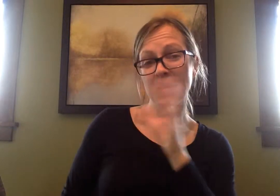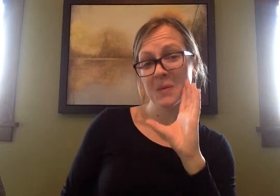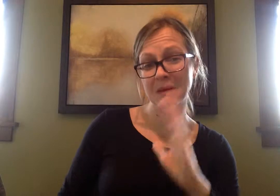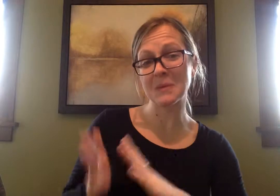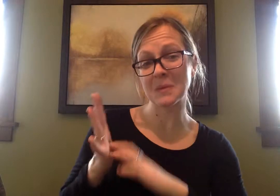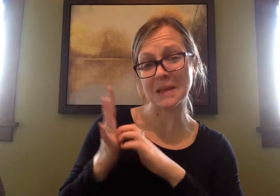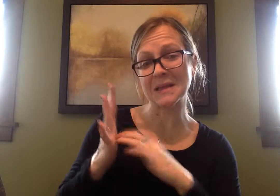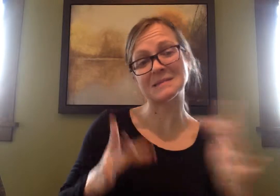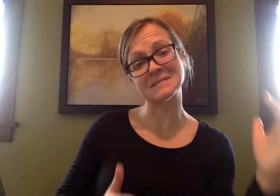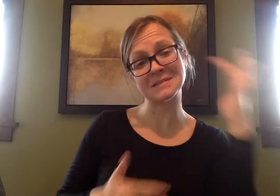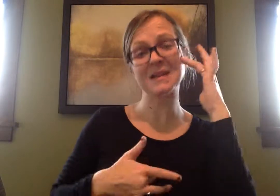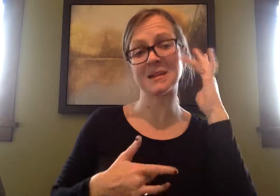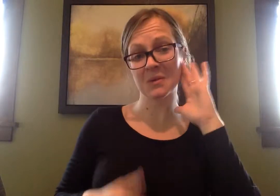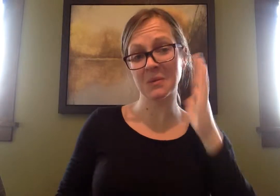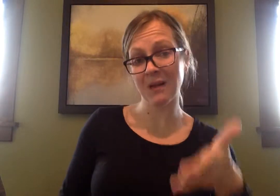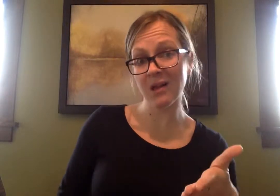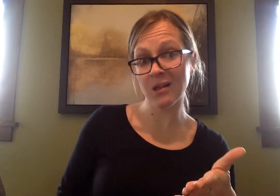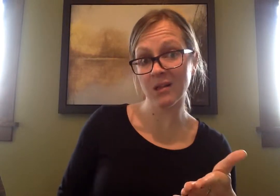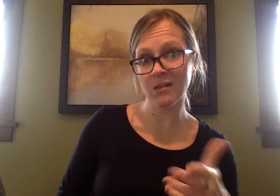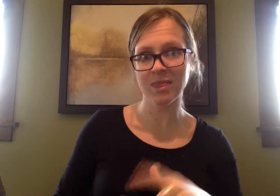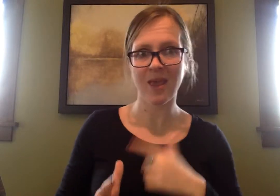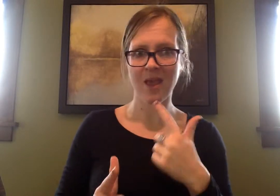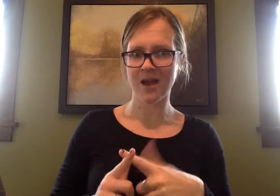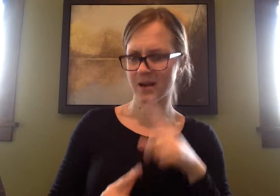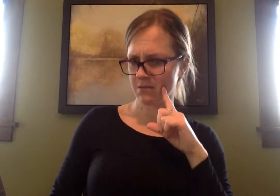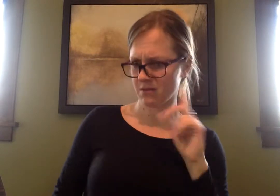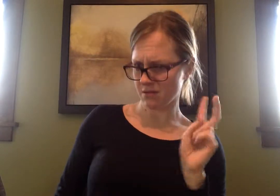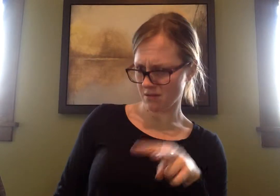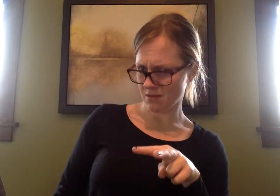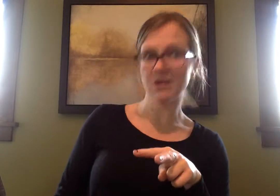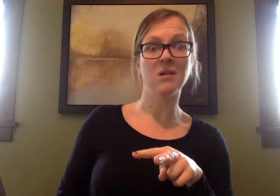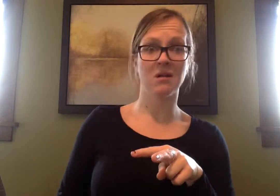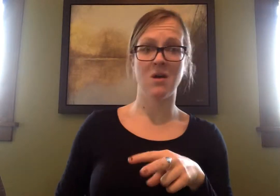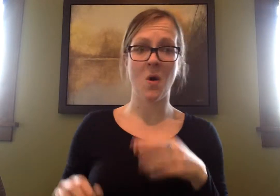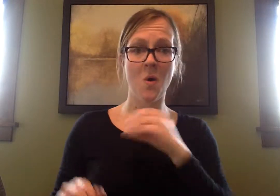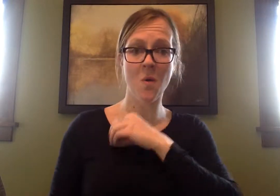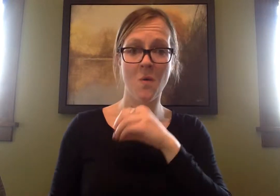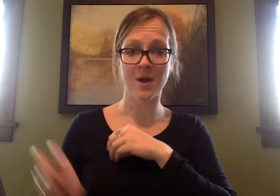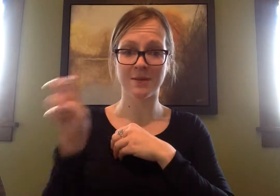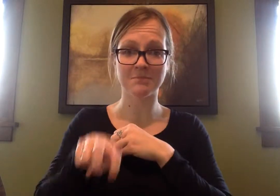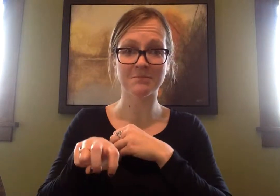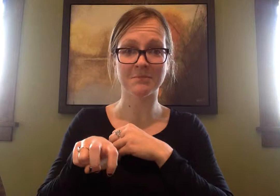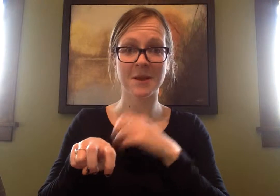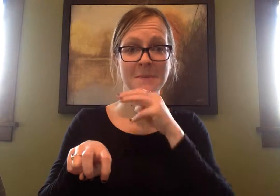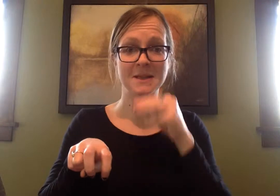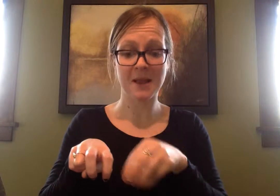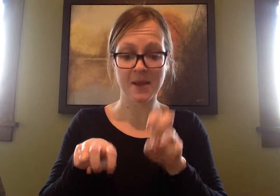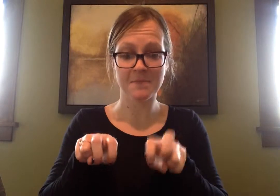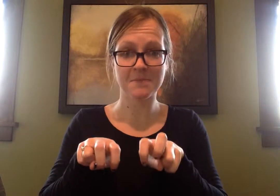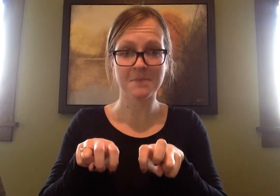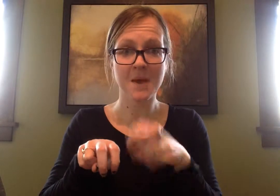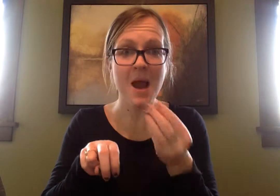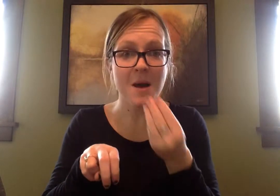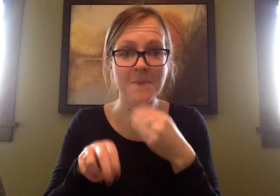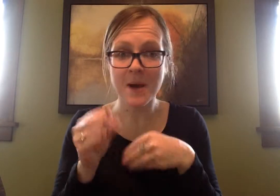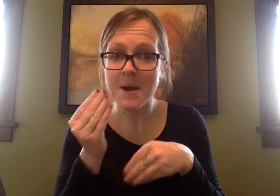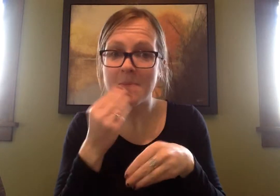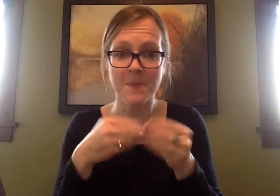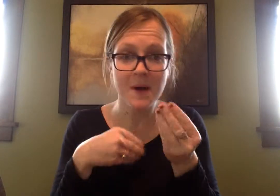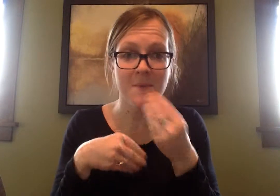noticed Owen feeding right beside Mzee, as if Mzee were showing him how to eat. Or